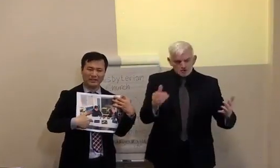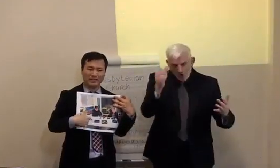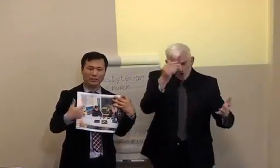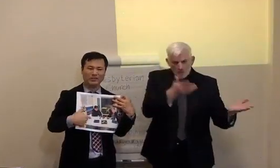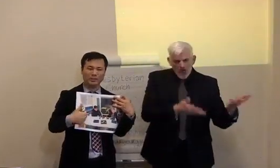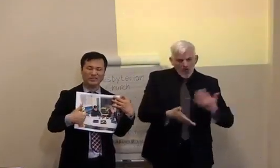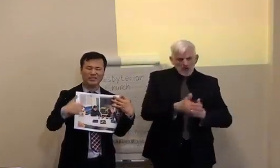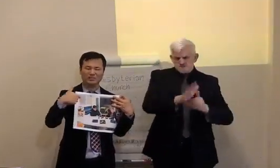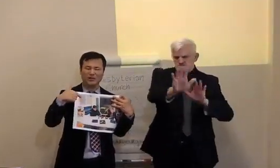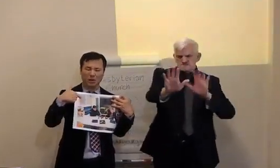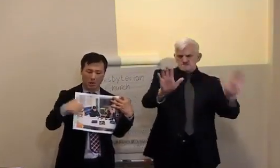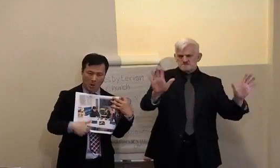He wants to just be alone.